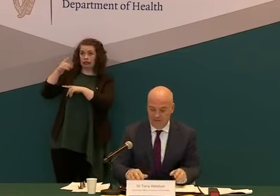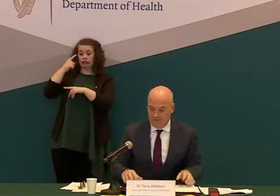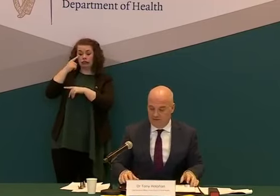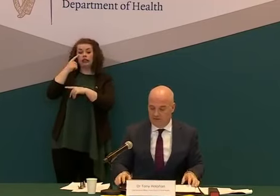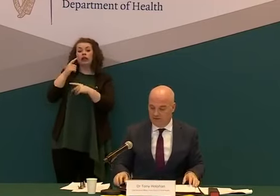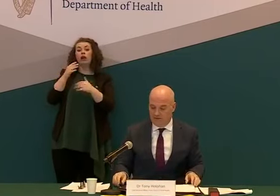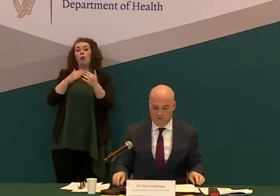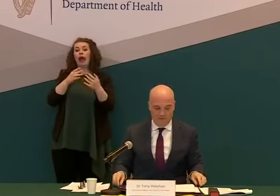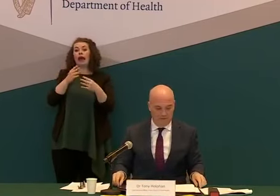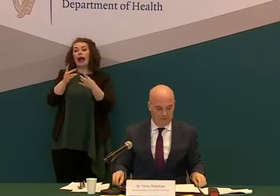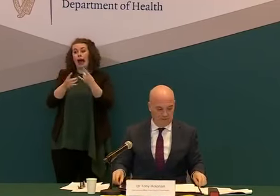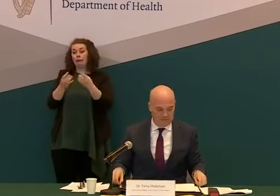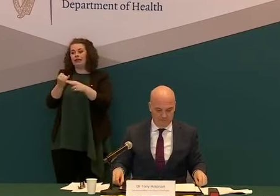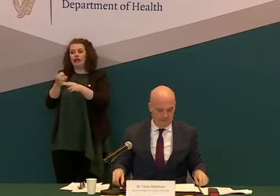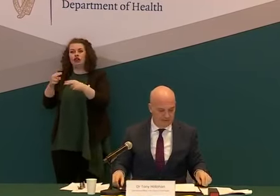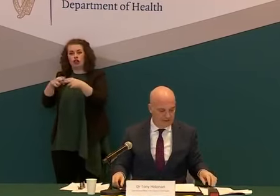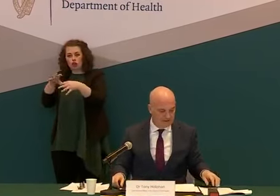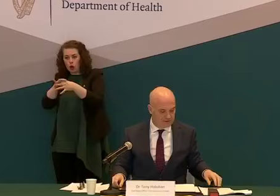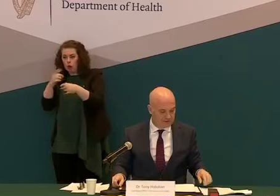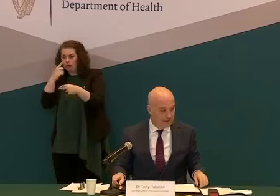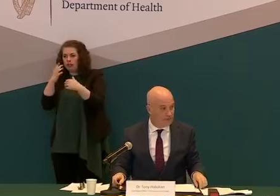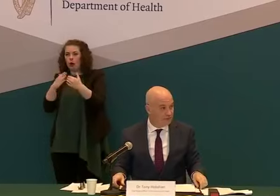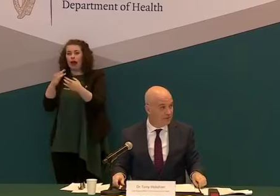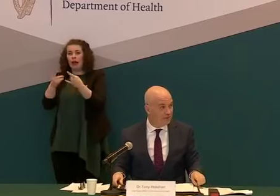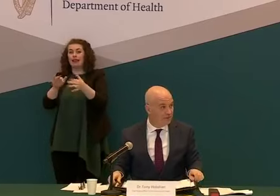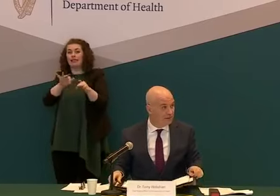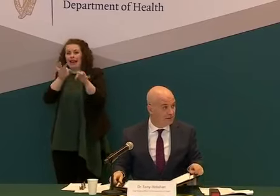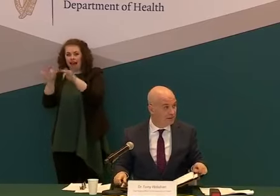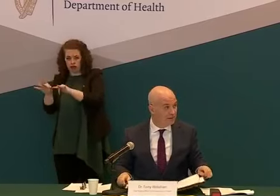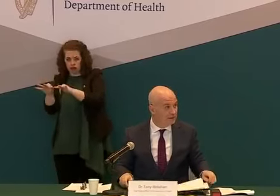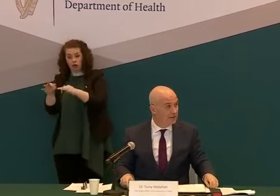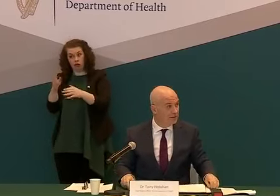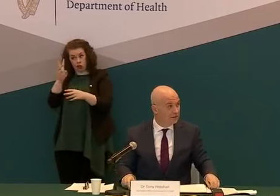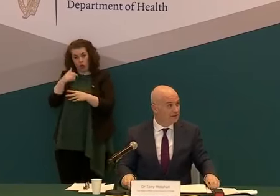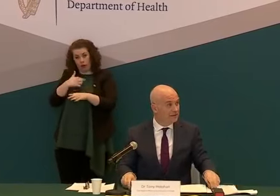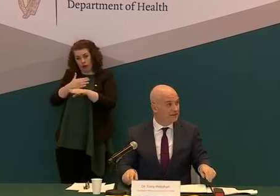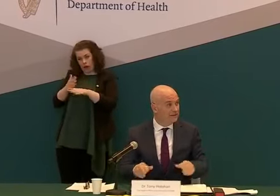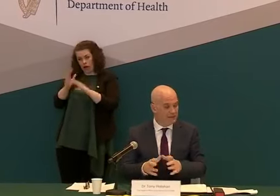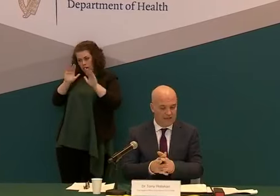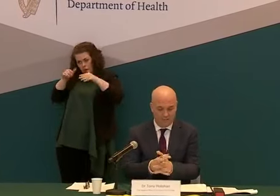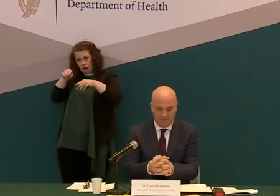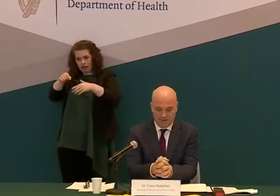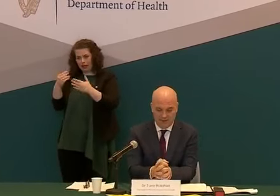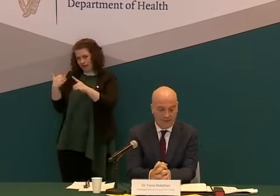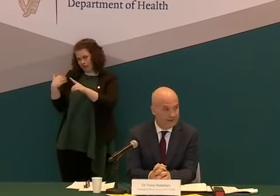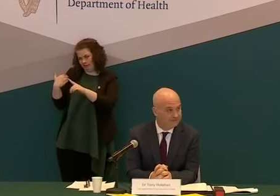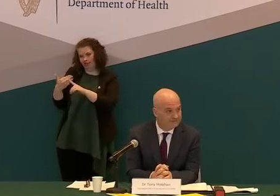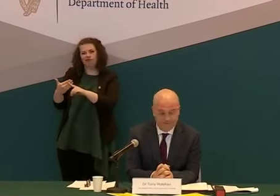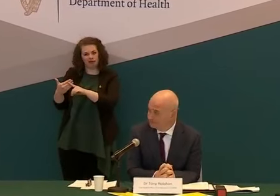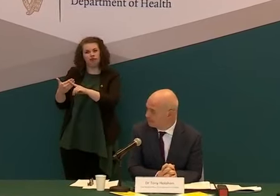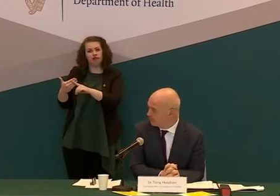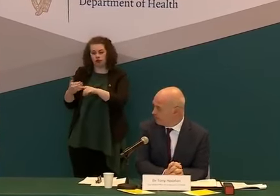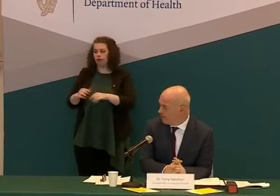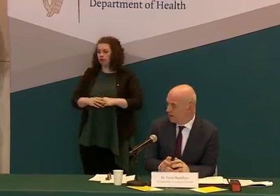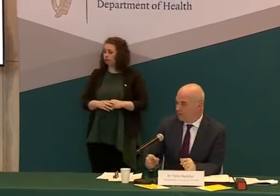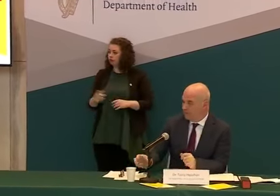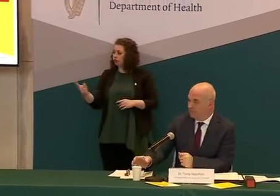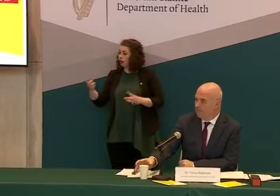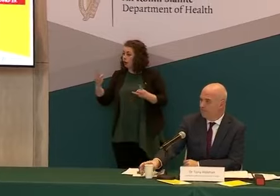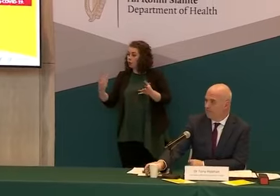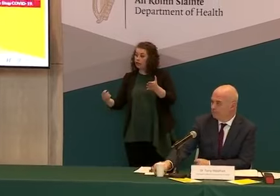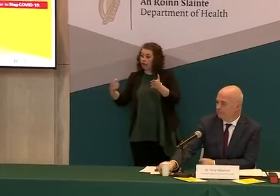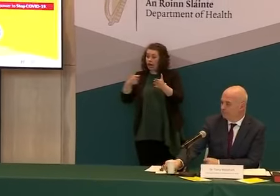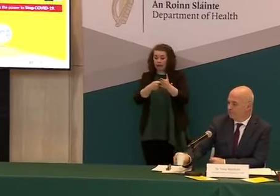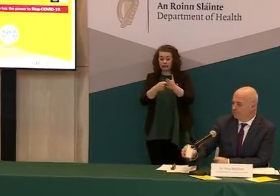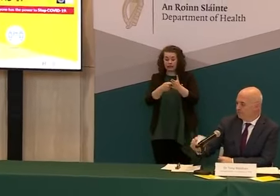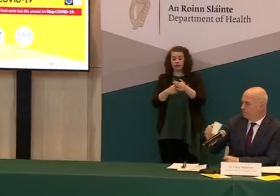infection in the nursing homes and community residential settings, as we've been doing in recent weeks, as aggressively as we possibly can. Could I just add to that? Colin. There